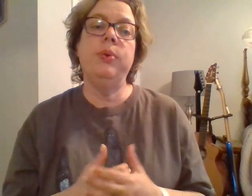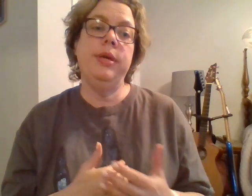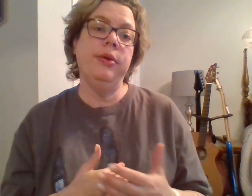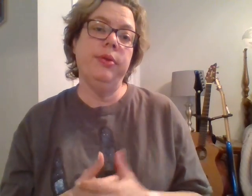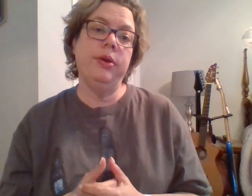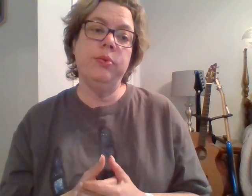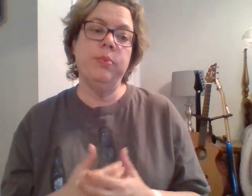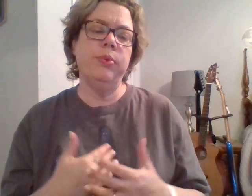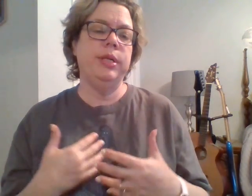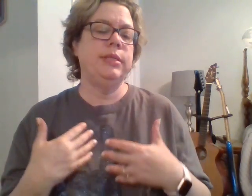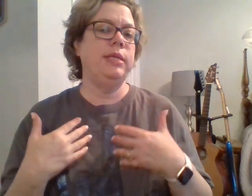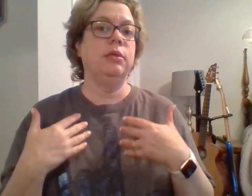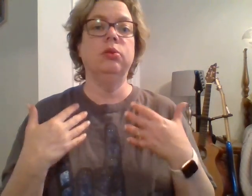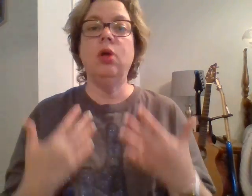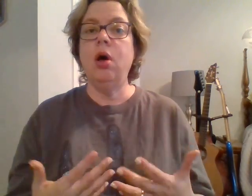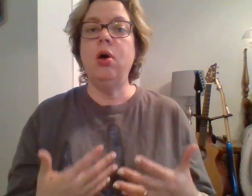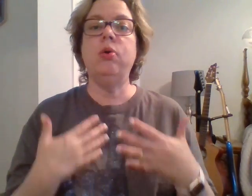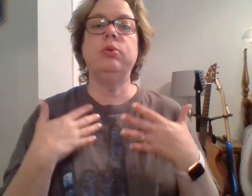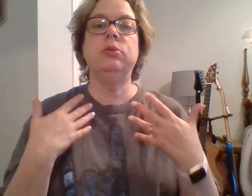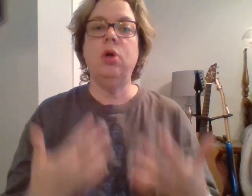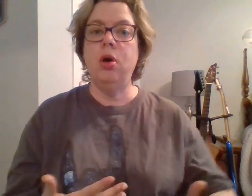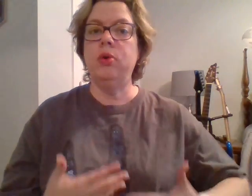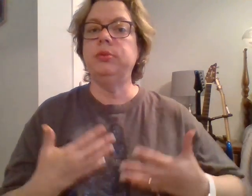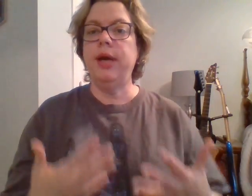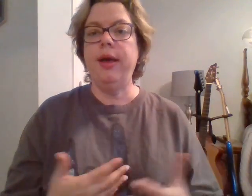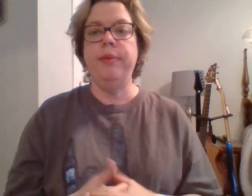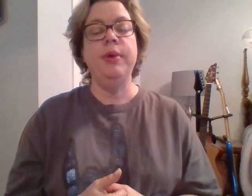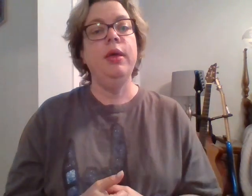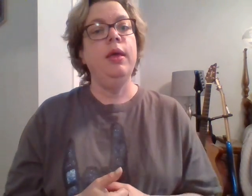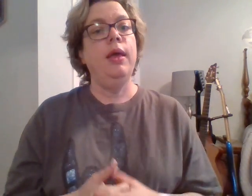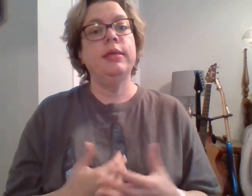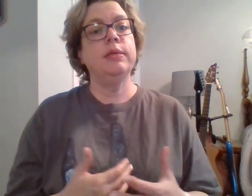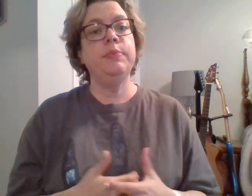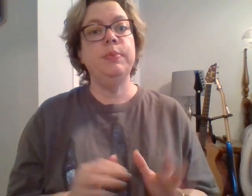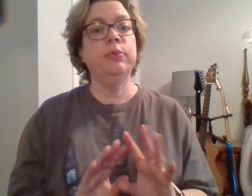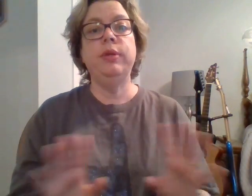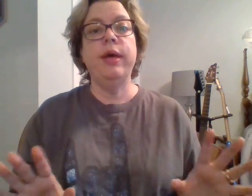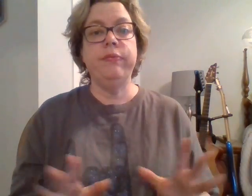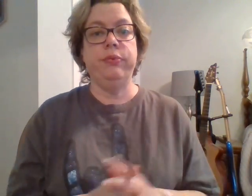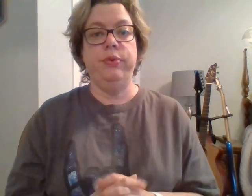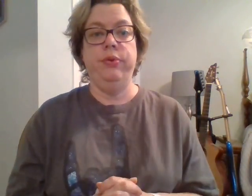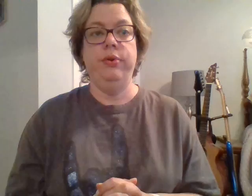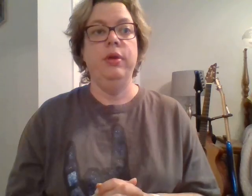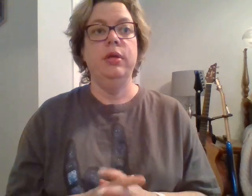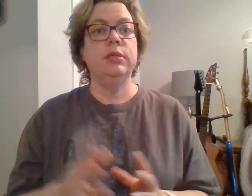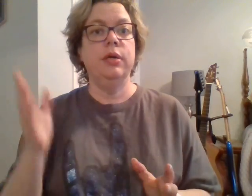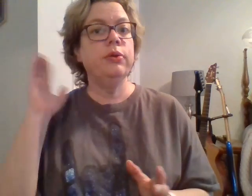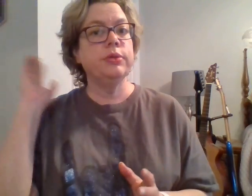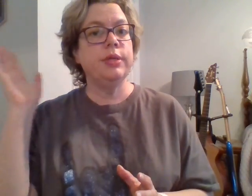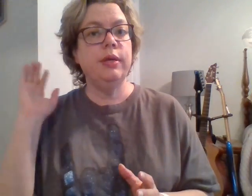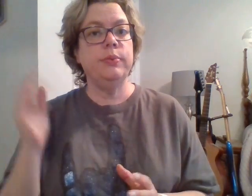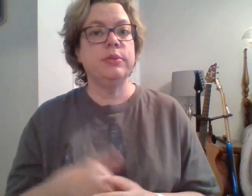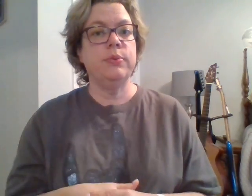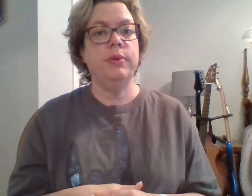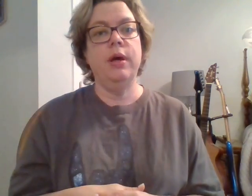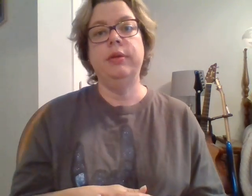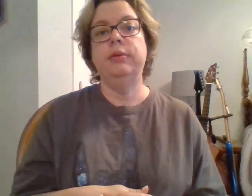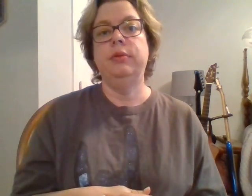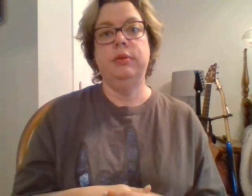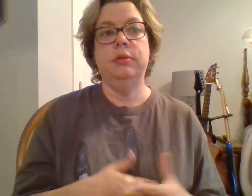hear like normal, and it takes a long, long time. And some people never learn to understand what's going on